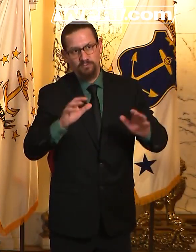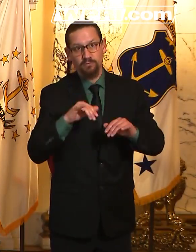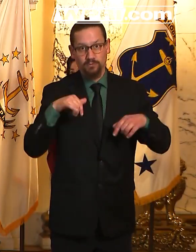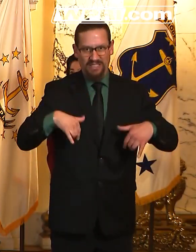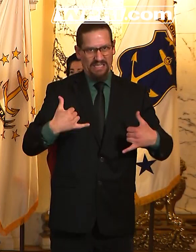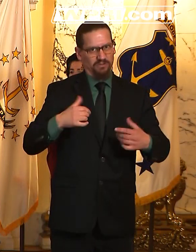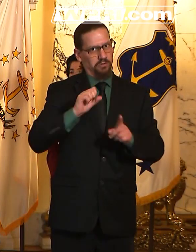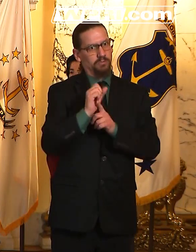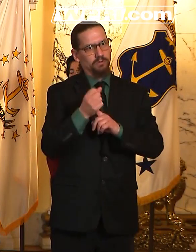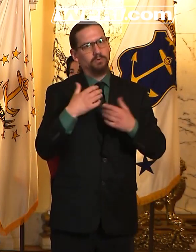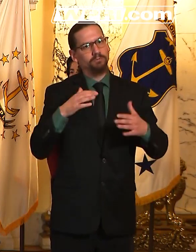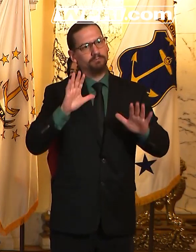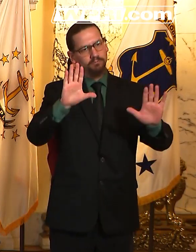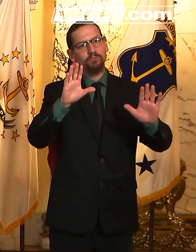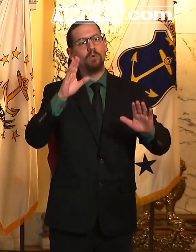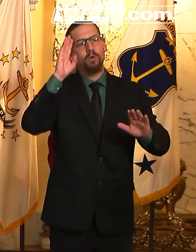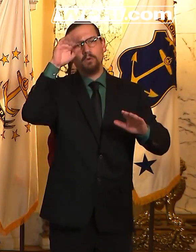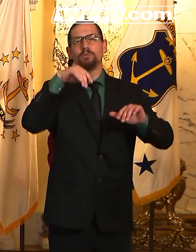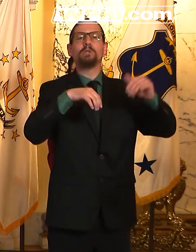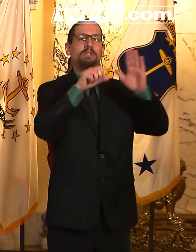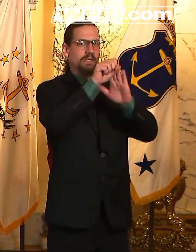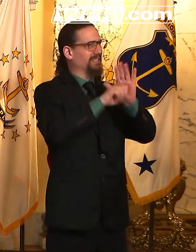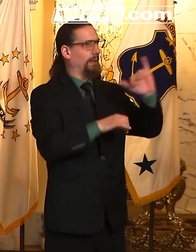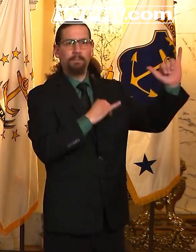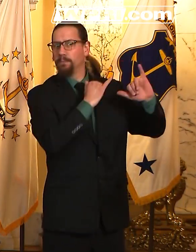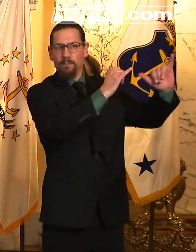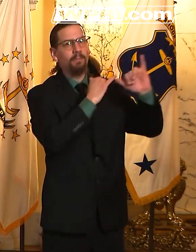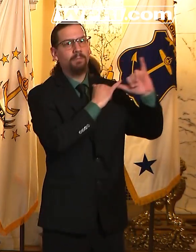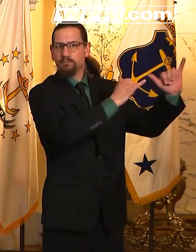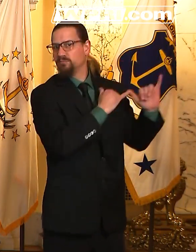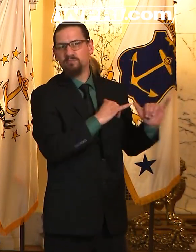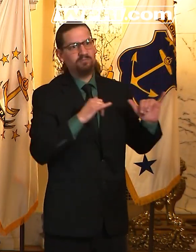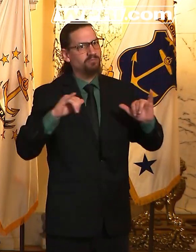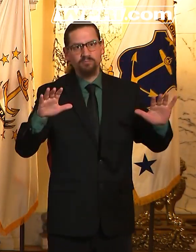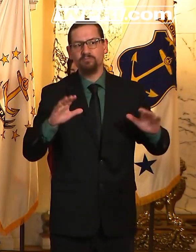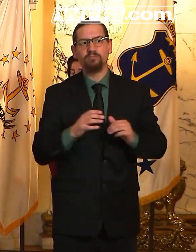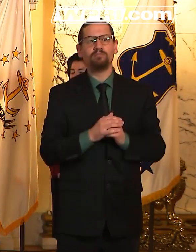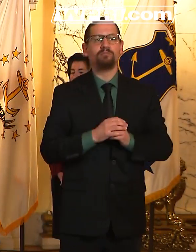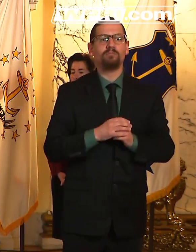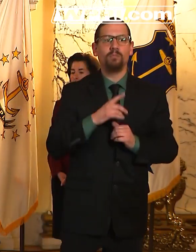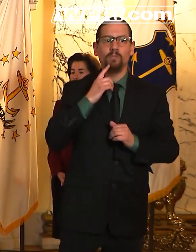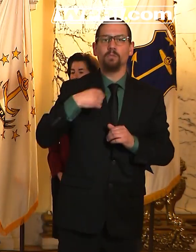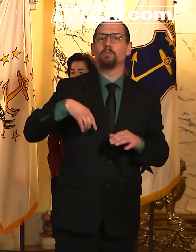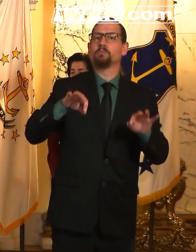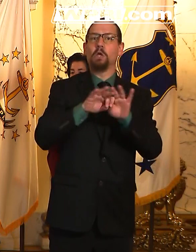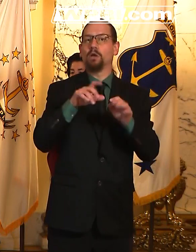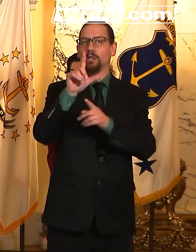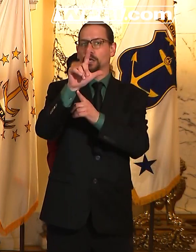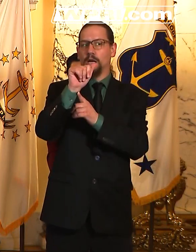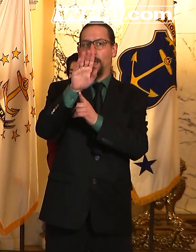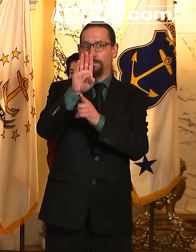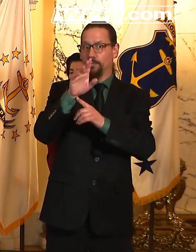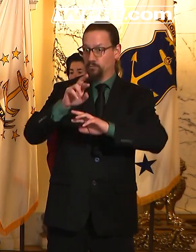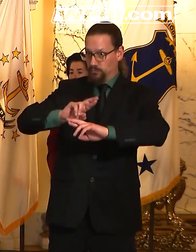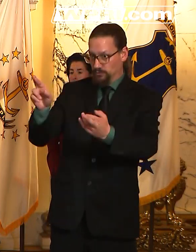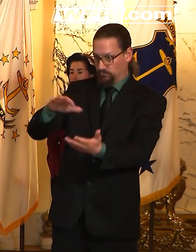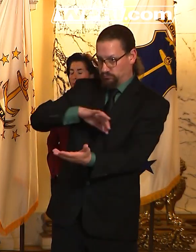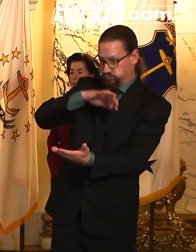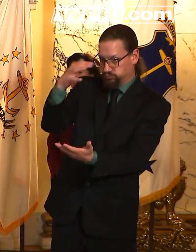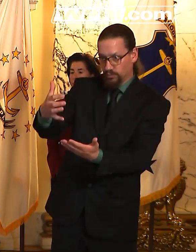every state is in terms of having a stable influx of laboratory supplies, but we are at the forefront